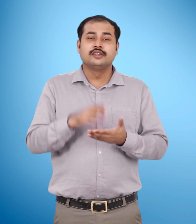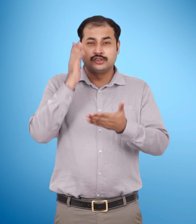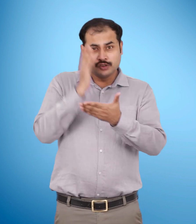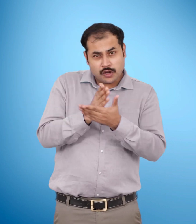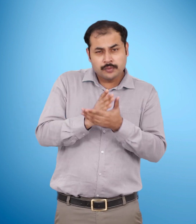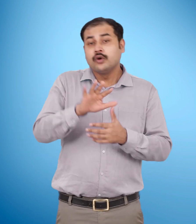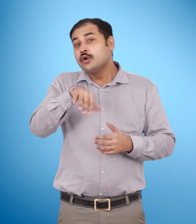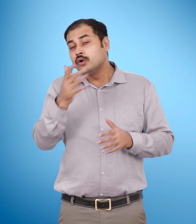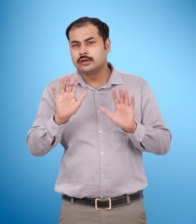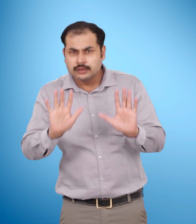stop,